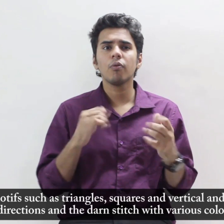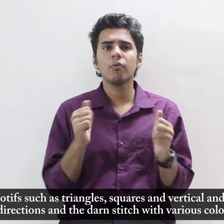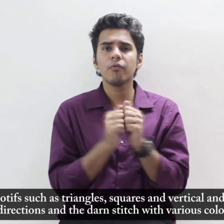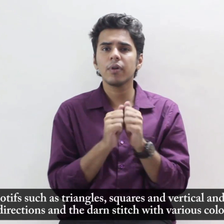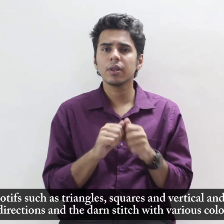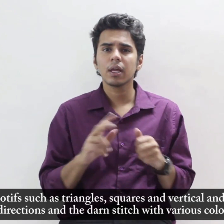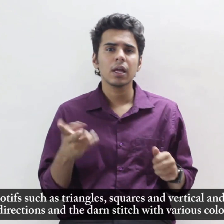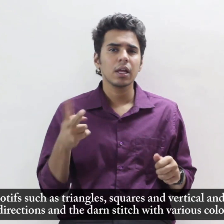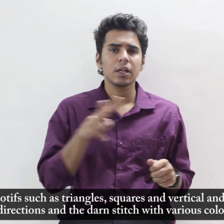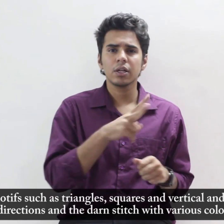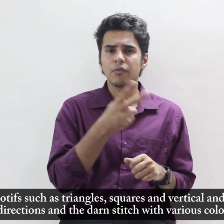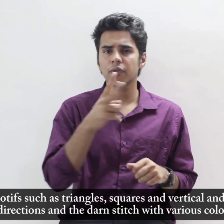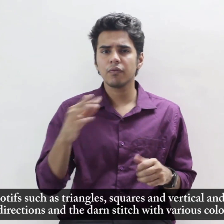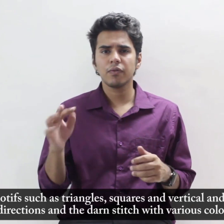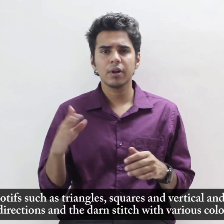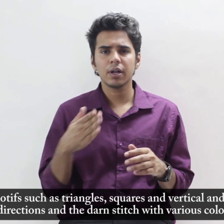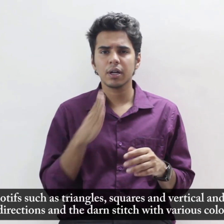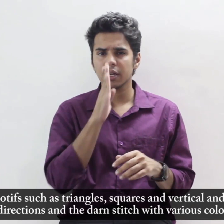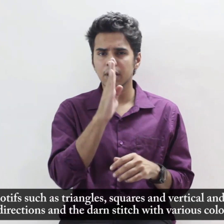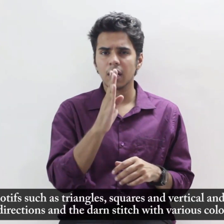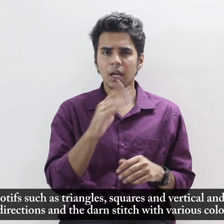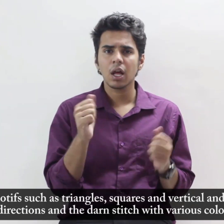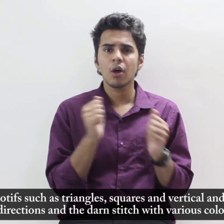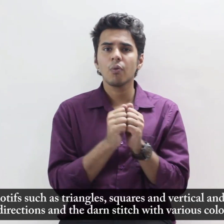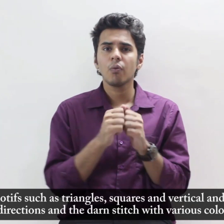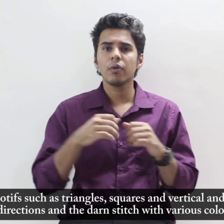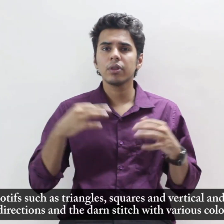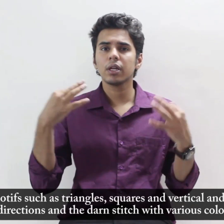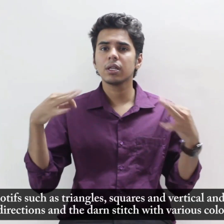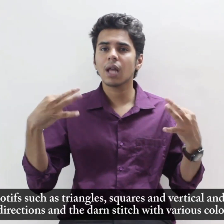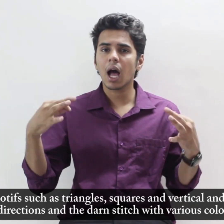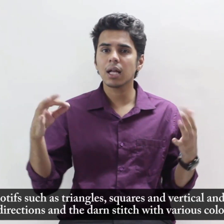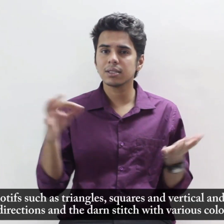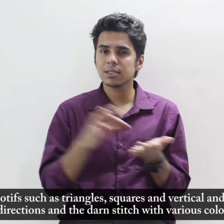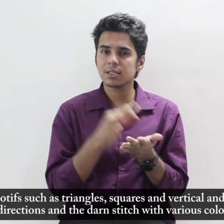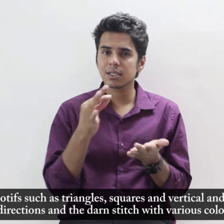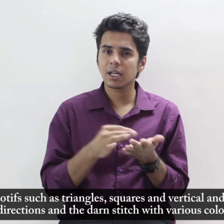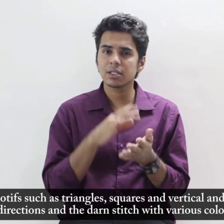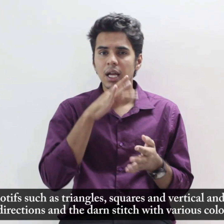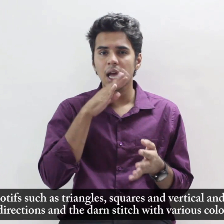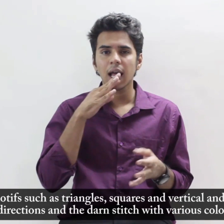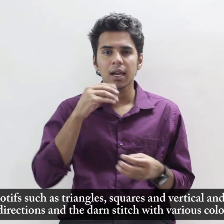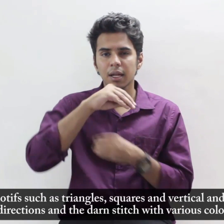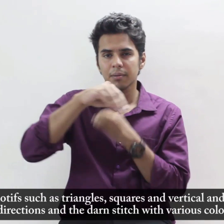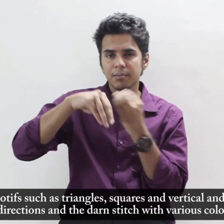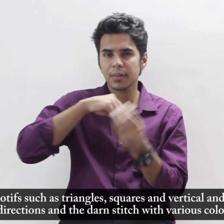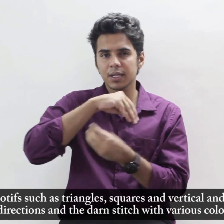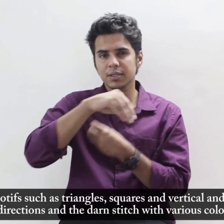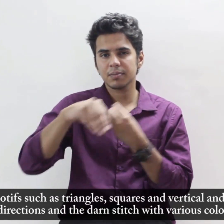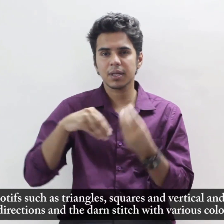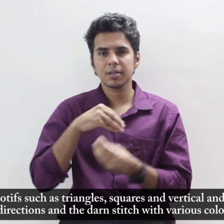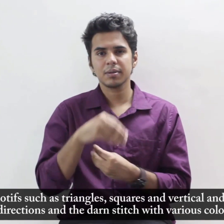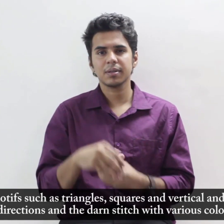dance stitch with various color combinations.